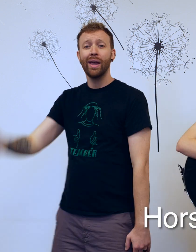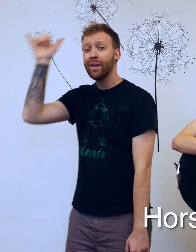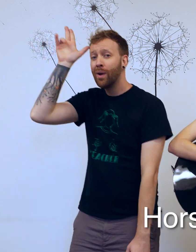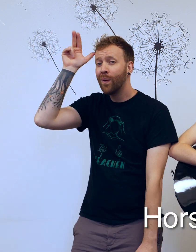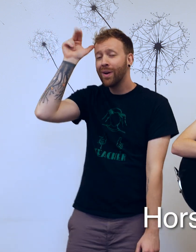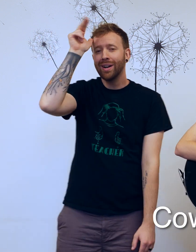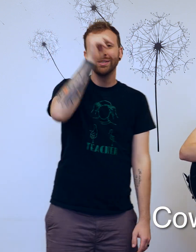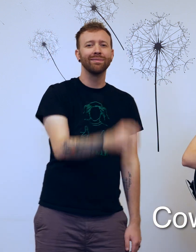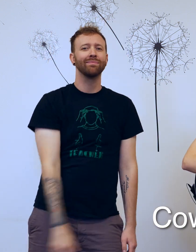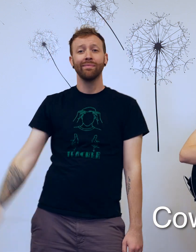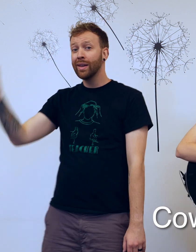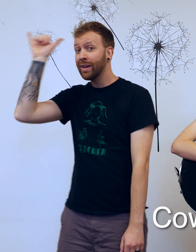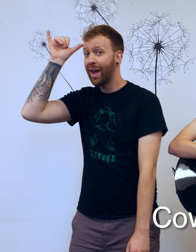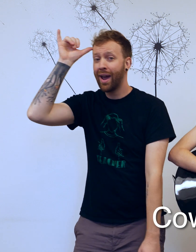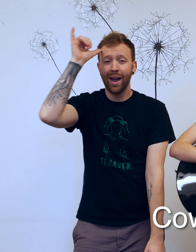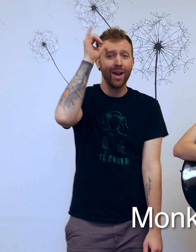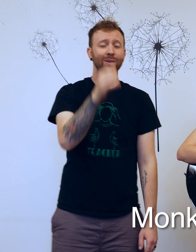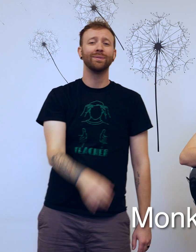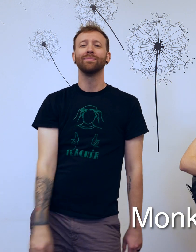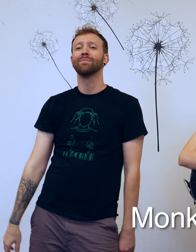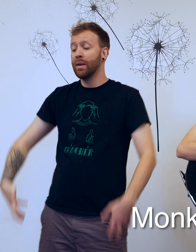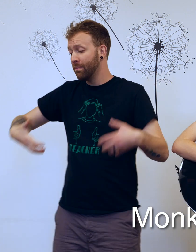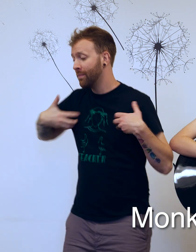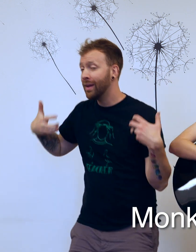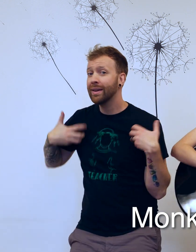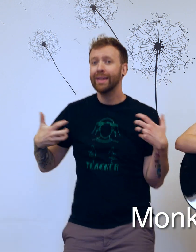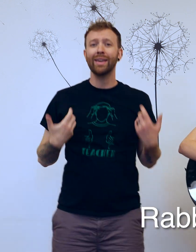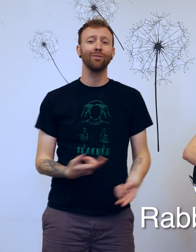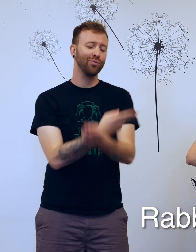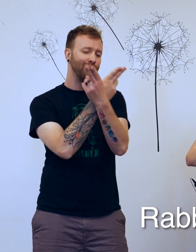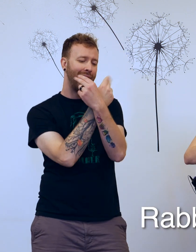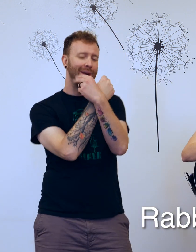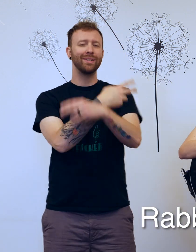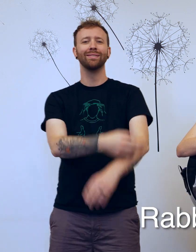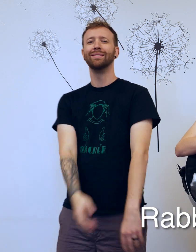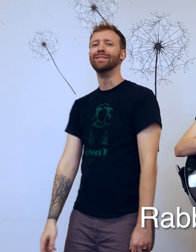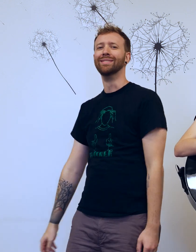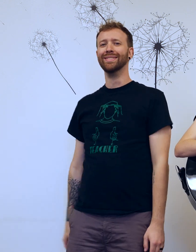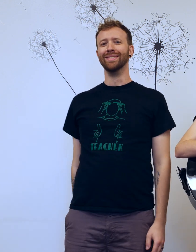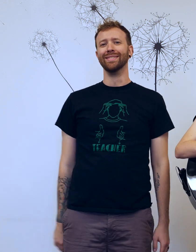horses, hey, cows, woo, monkeys and rabbits.